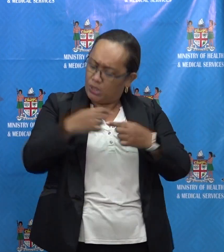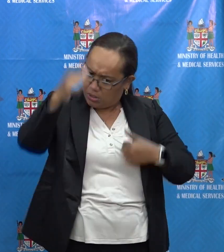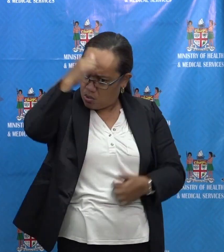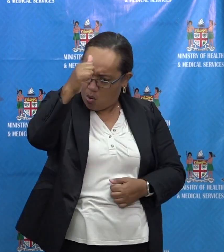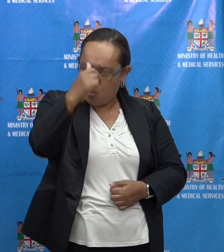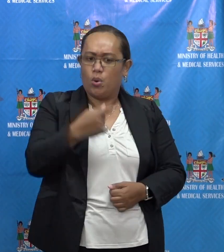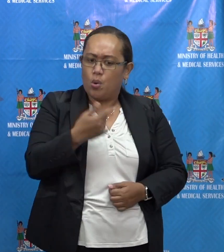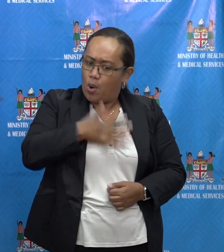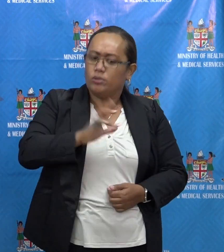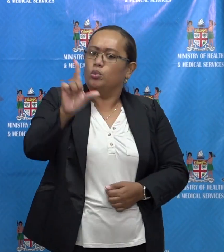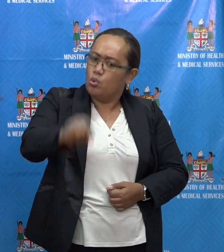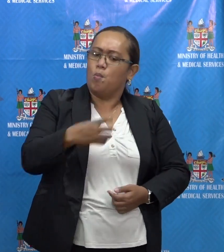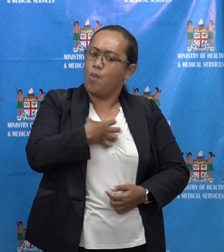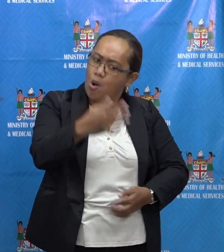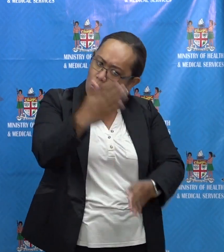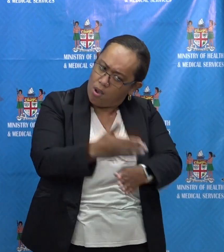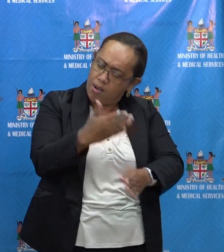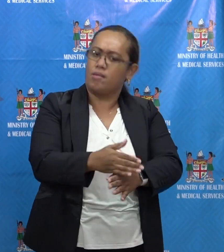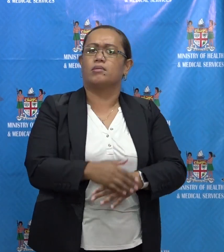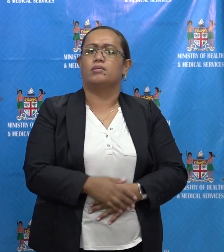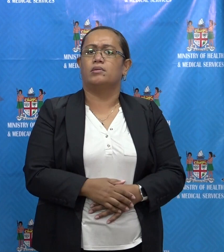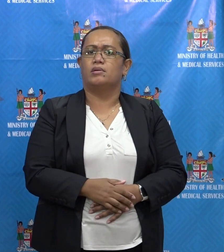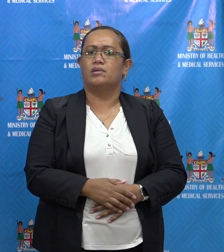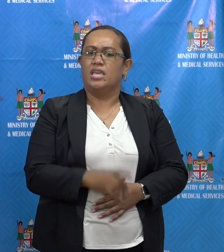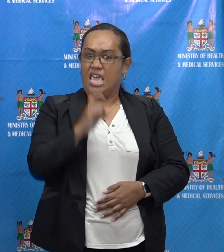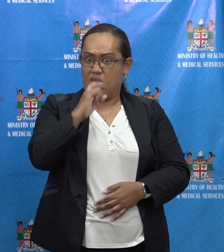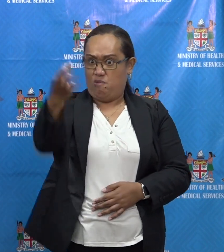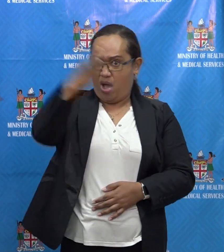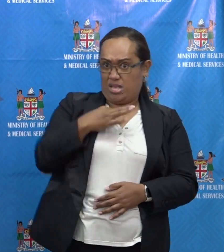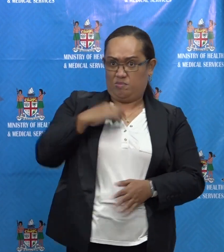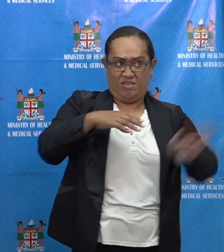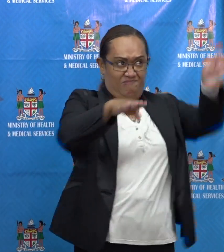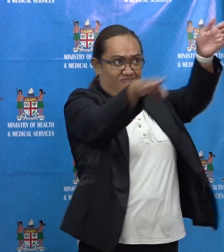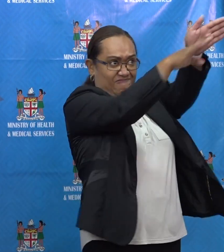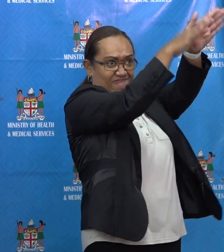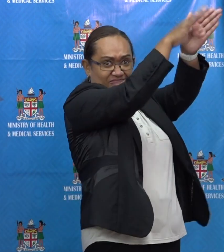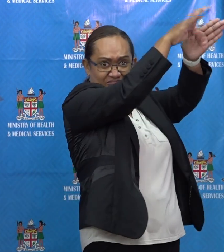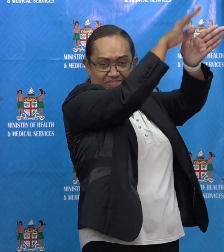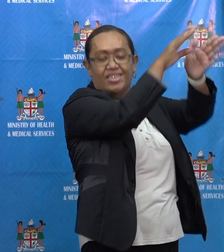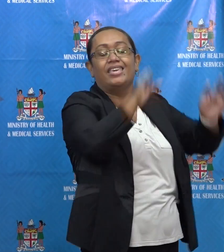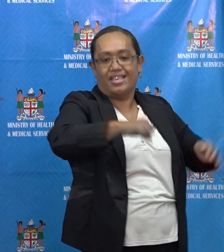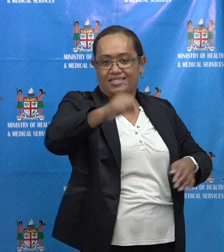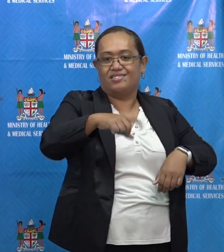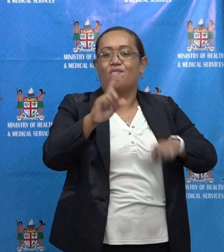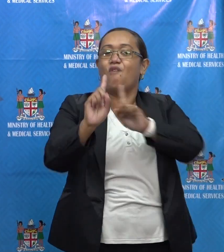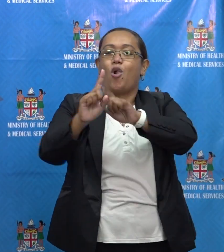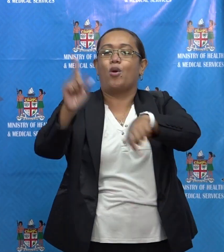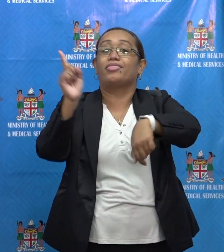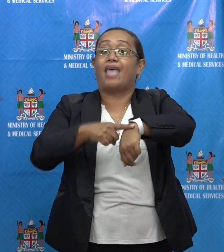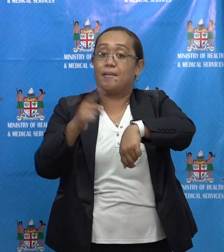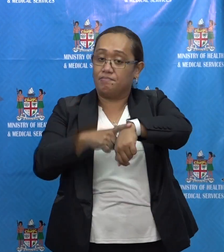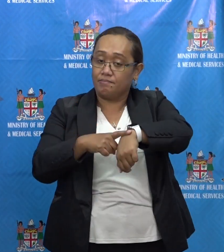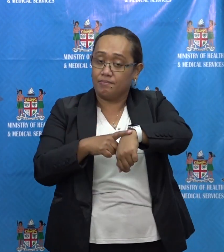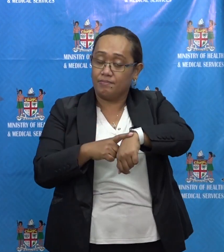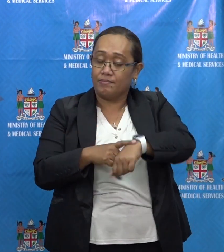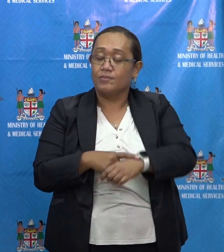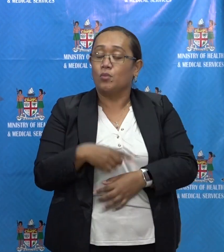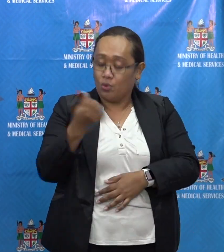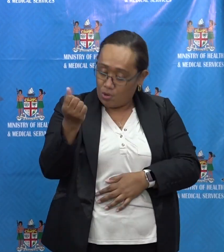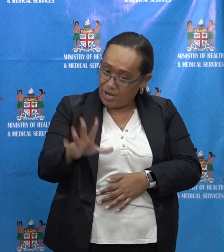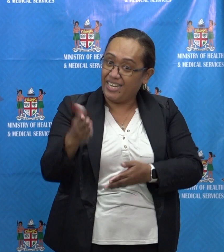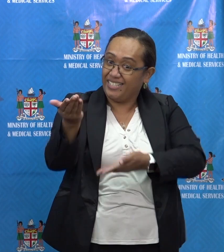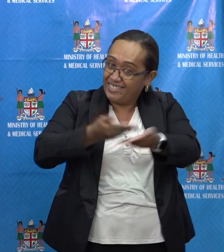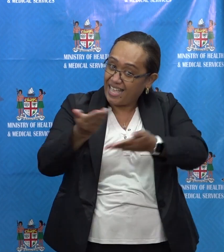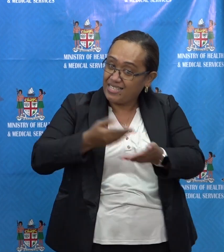In terms of asking what is my benchmark, there is a time period that we discuss, in